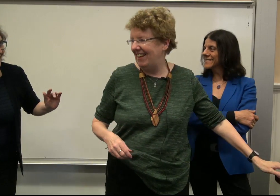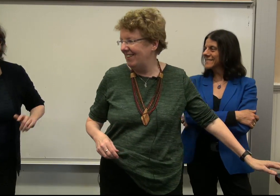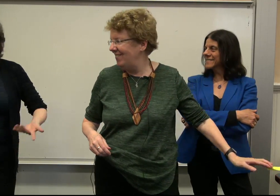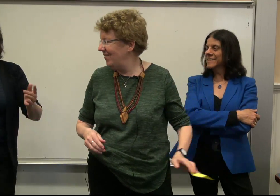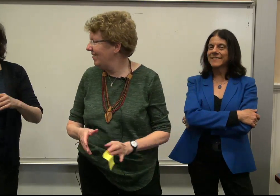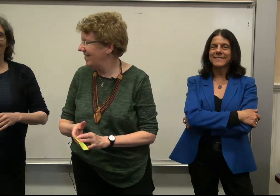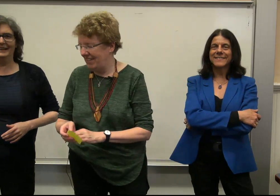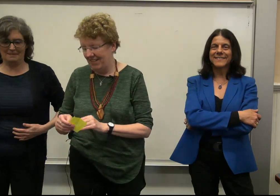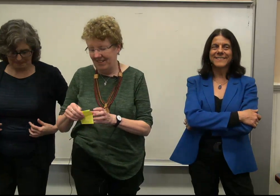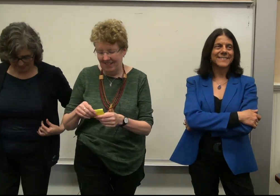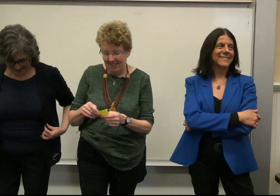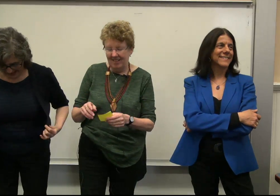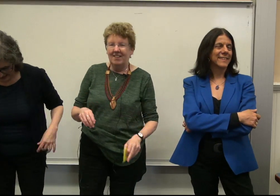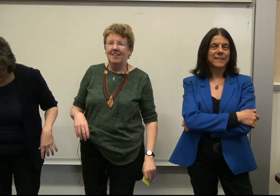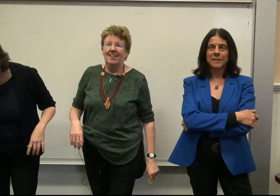Yeah.